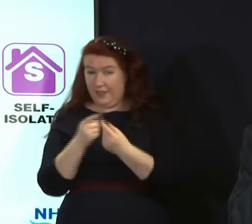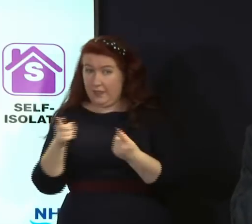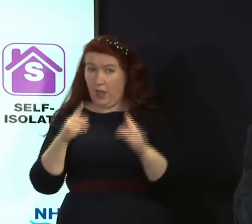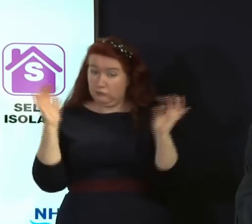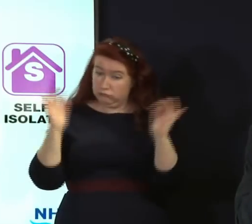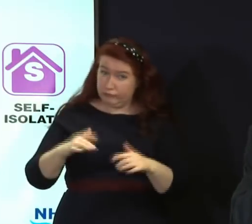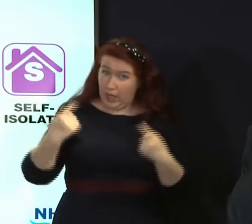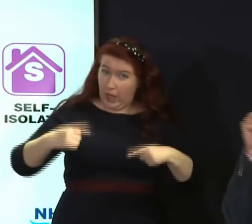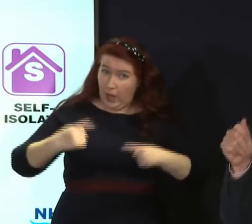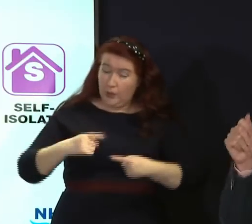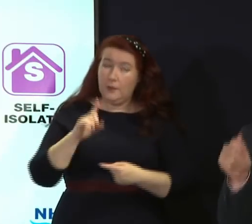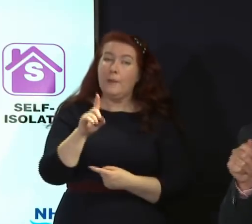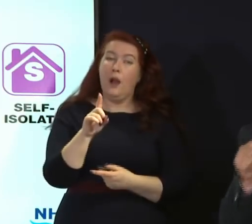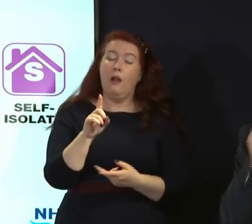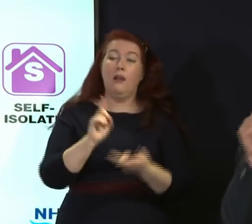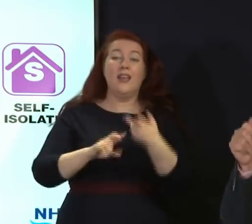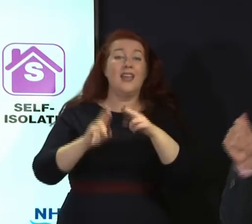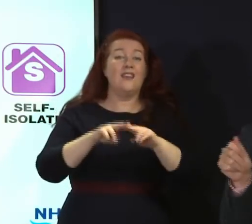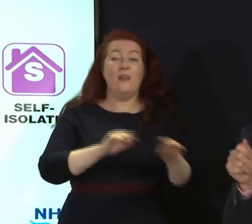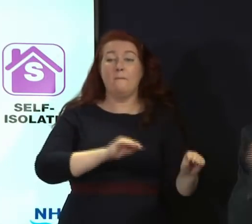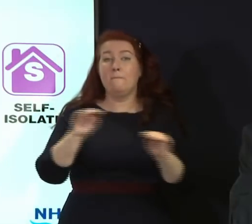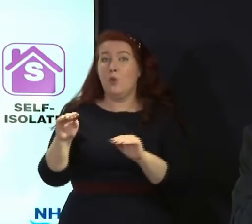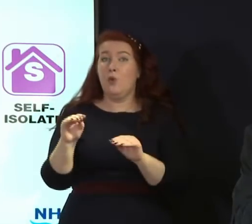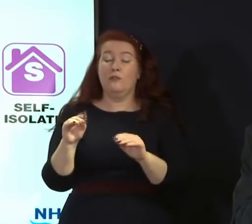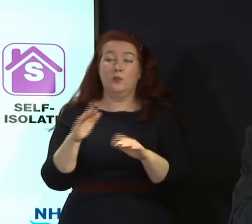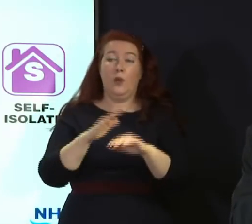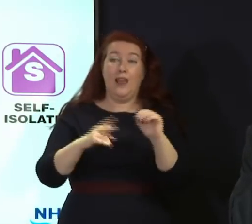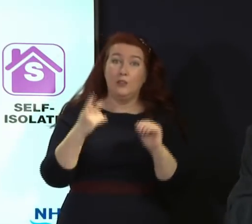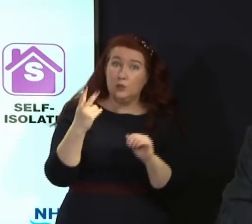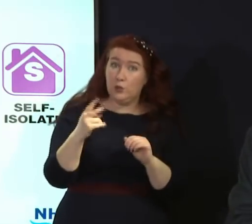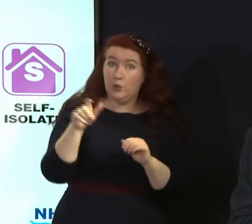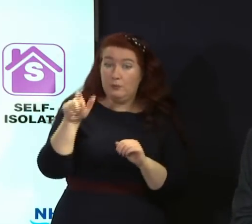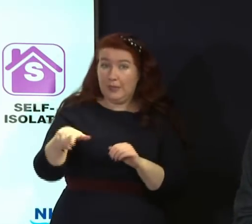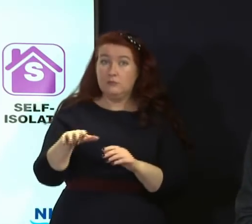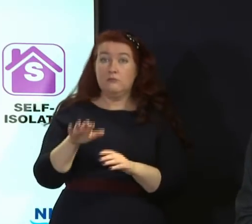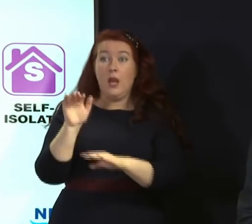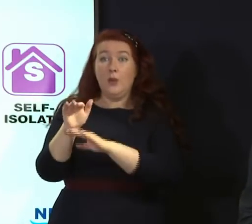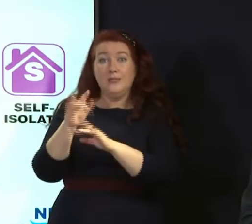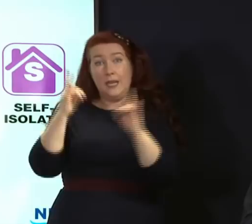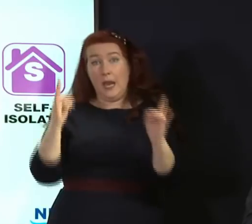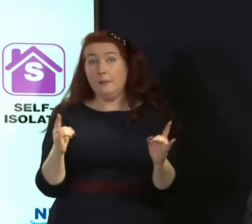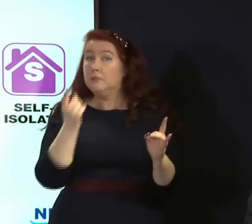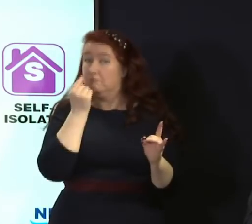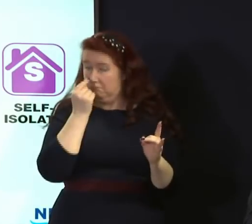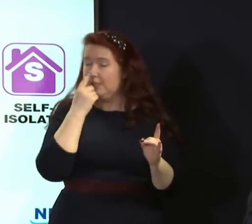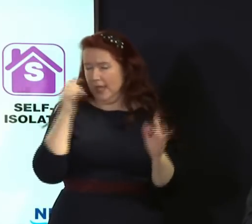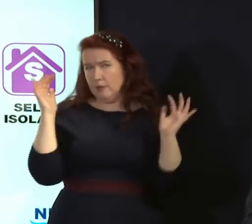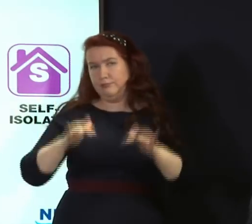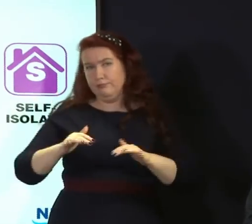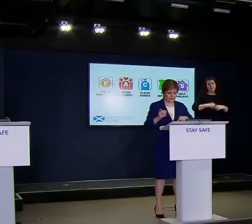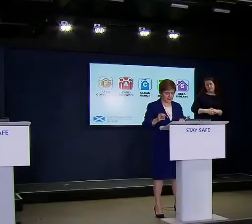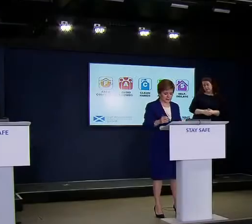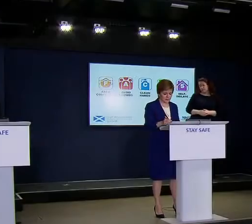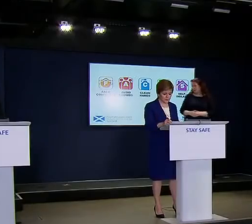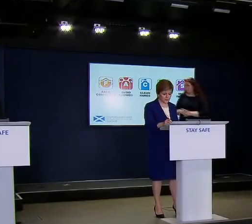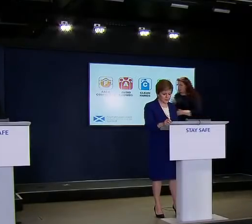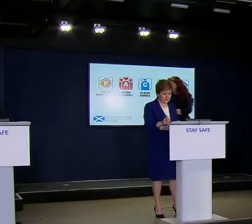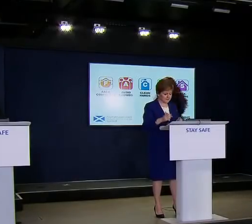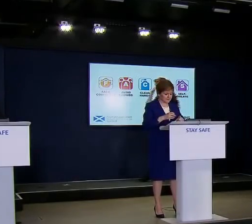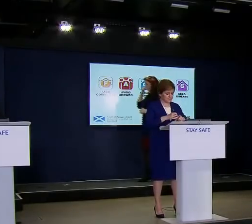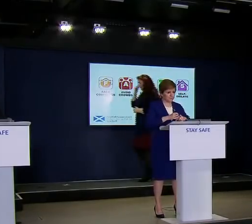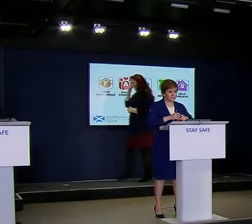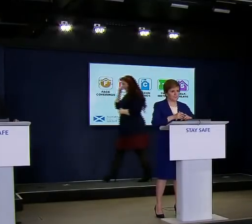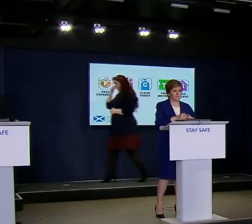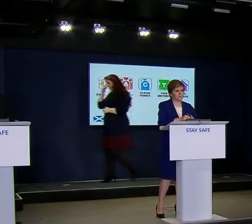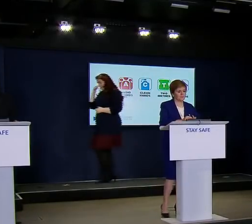allowed. But if they move it to a stadia in level 2 outside Hampden, yes, they can have a crowd. Okay, Glenn Campbell from